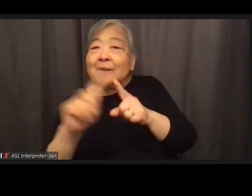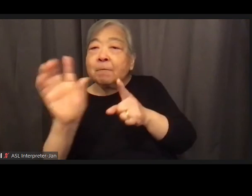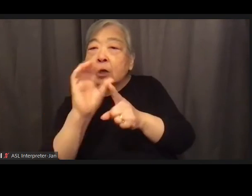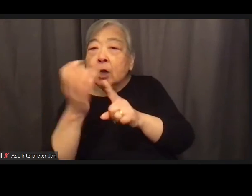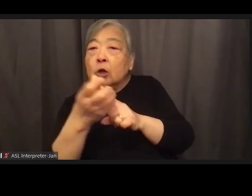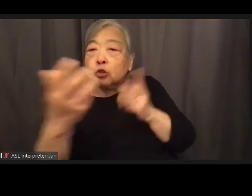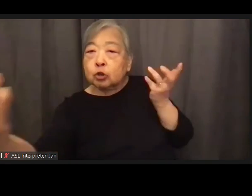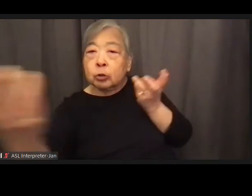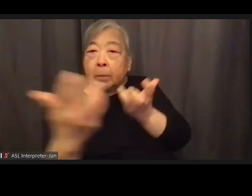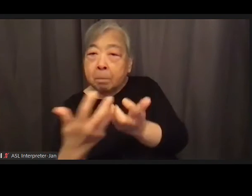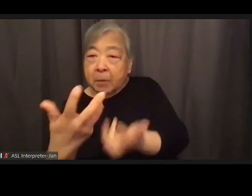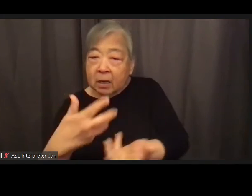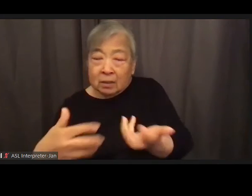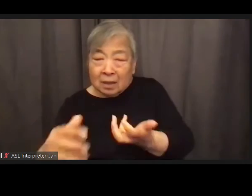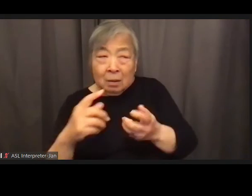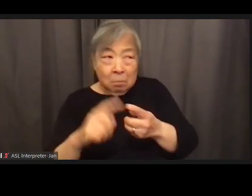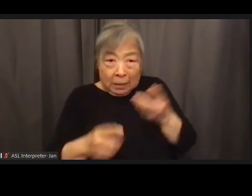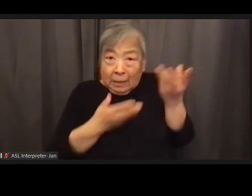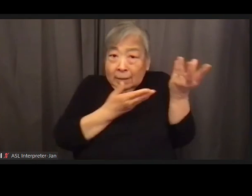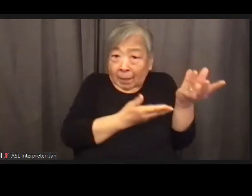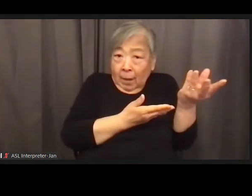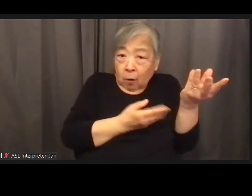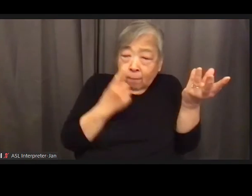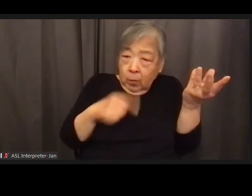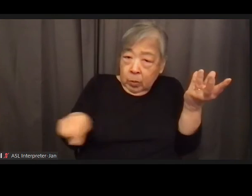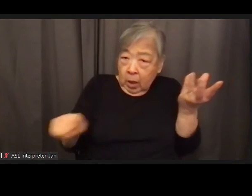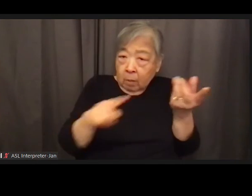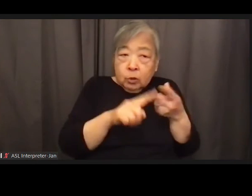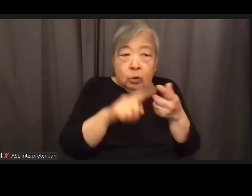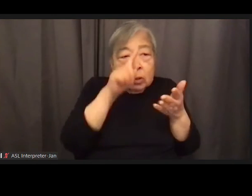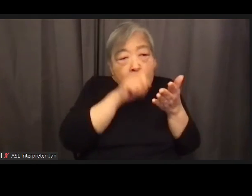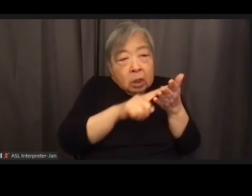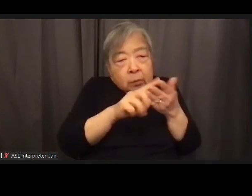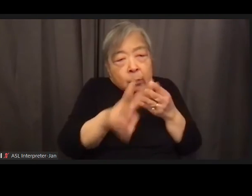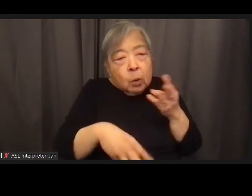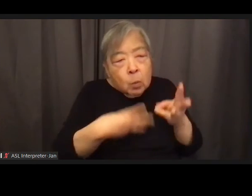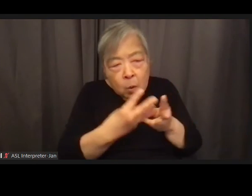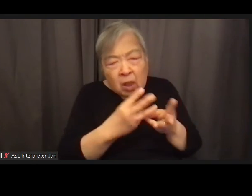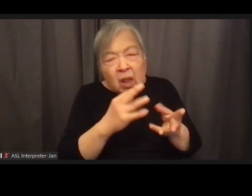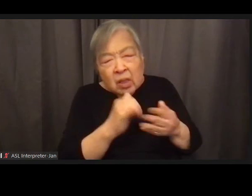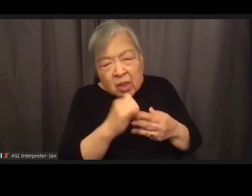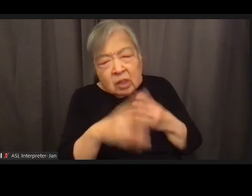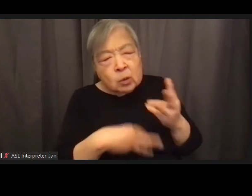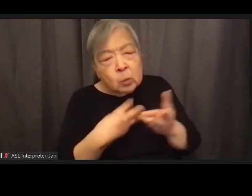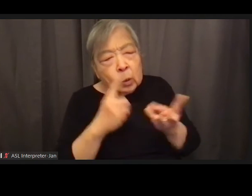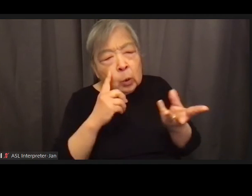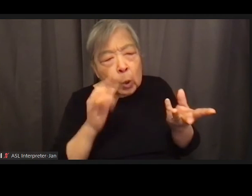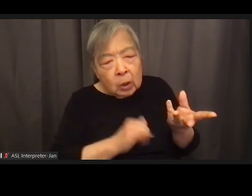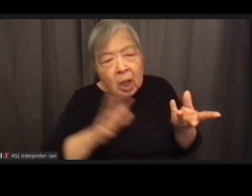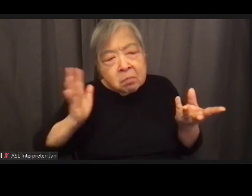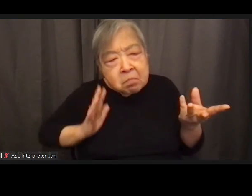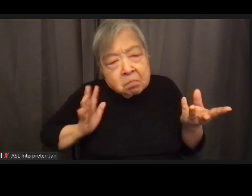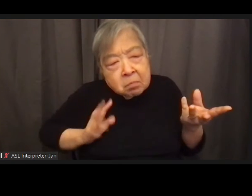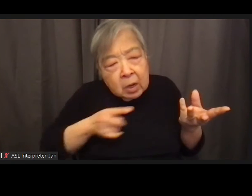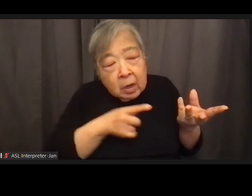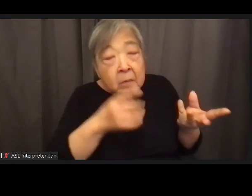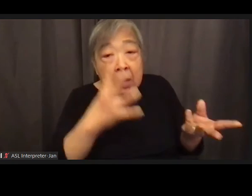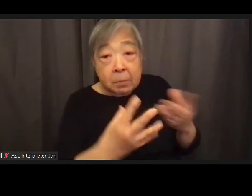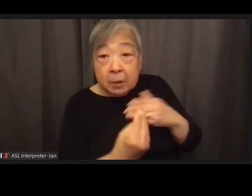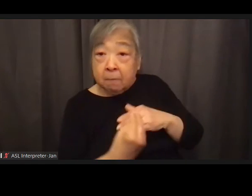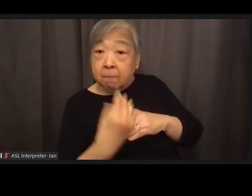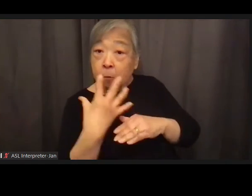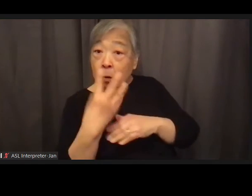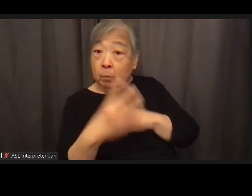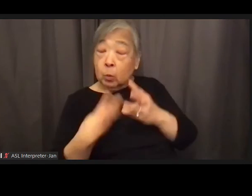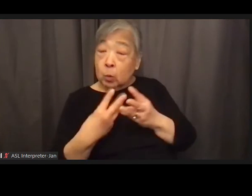but it's there as an exploration of the world as it was, and hopefully it will inform the world as it is and what it will be. You know,